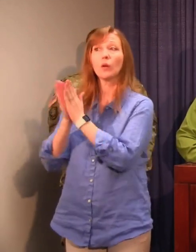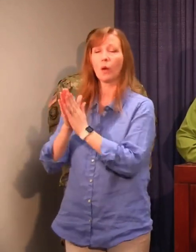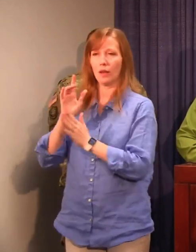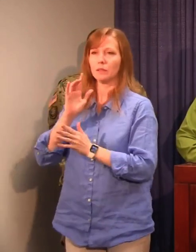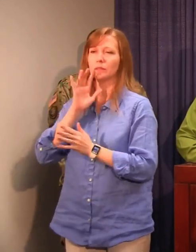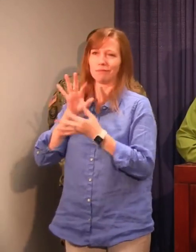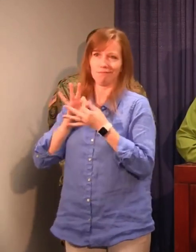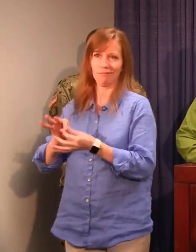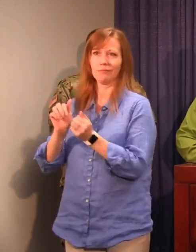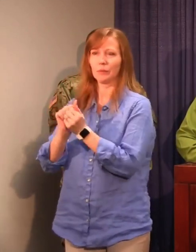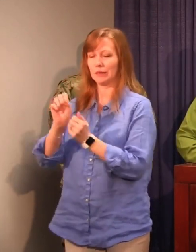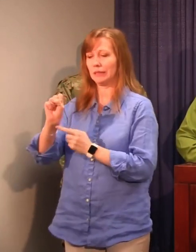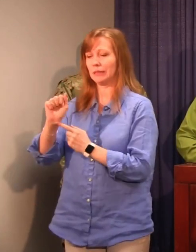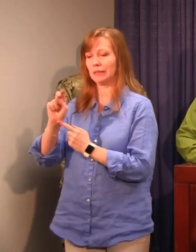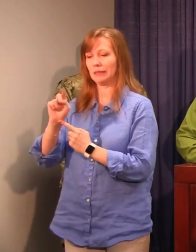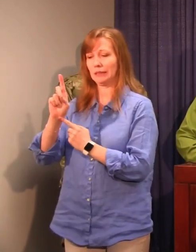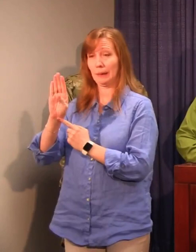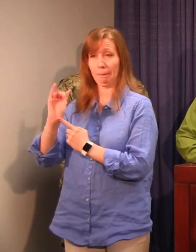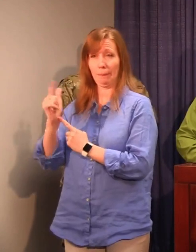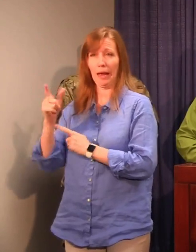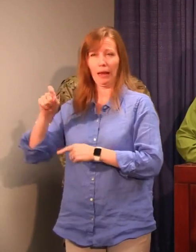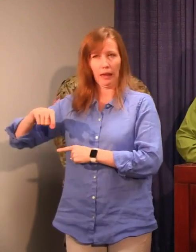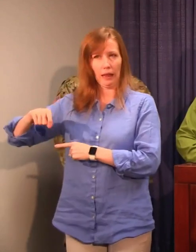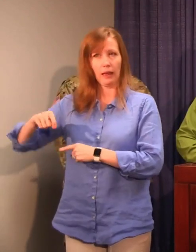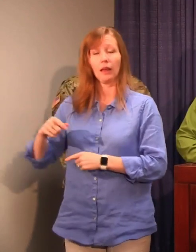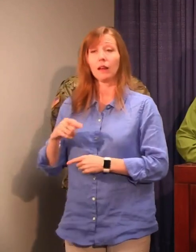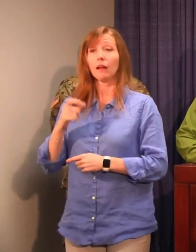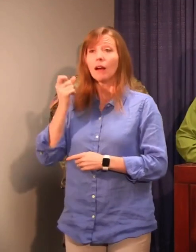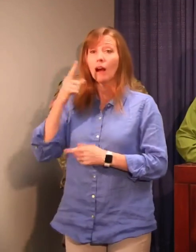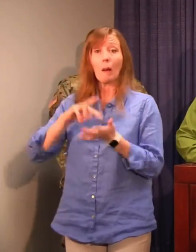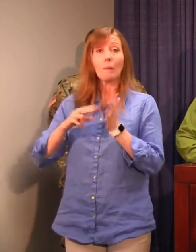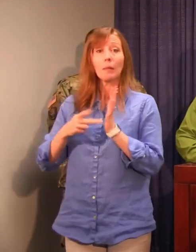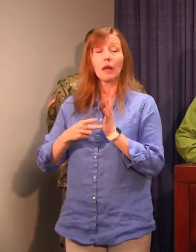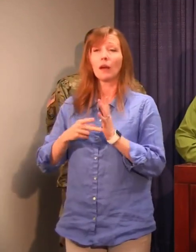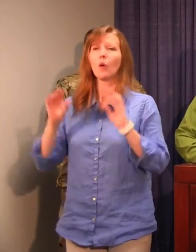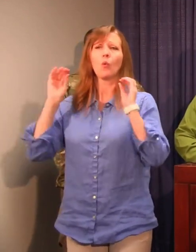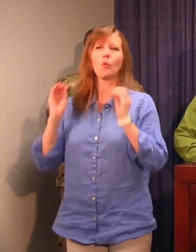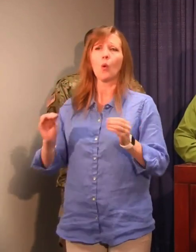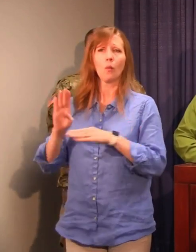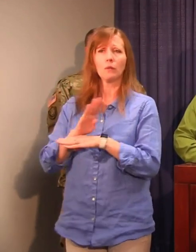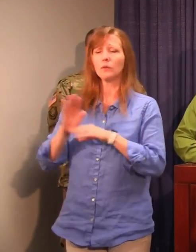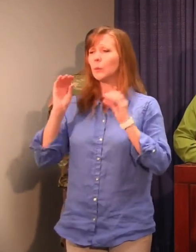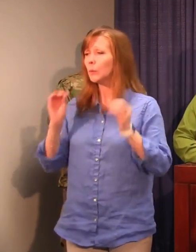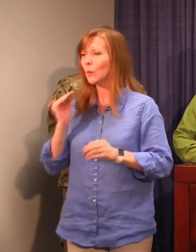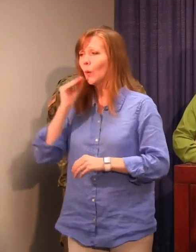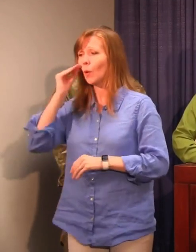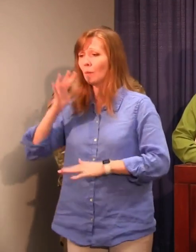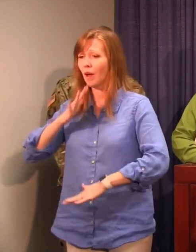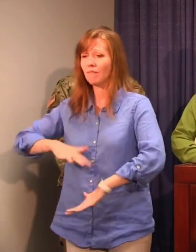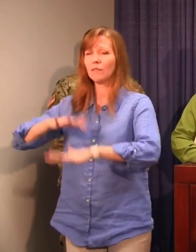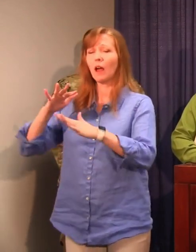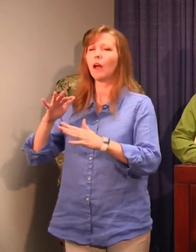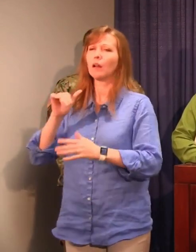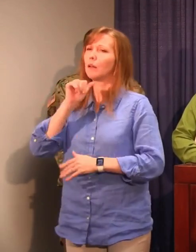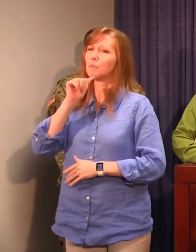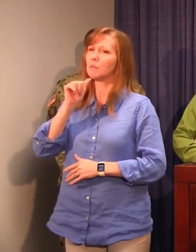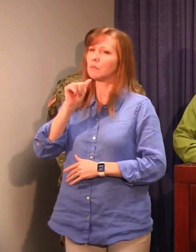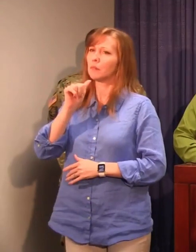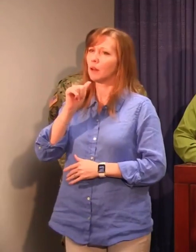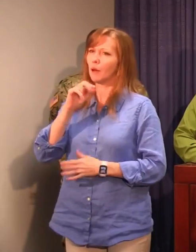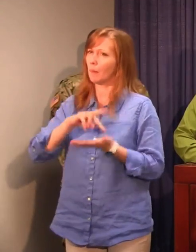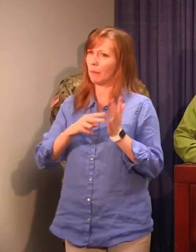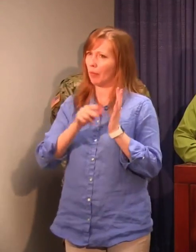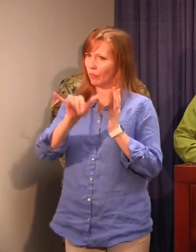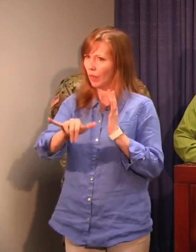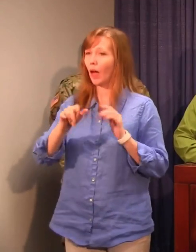there haven't been some businesses and homes that haven't been flooded, but they haven't reached the level where the local authorities needed our attention, and so